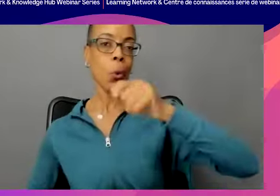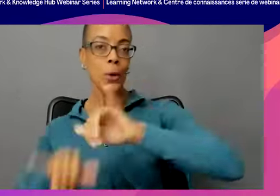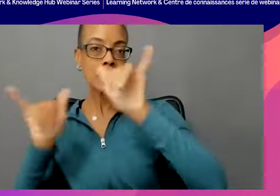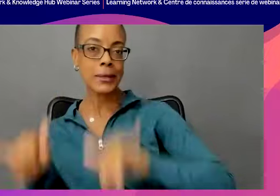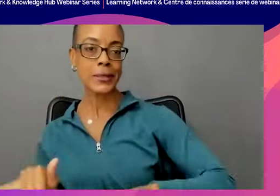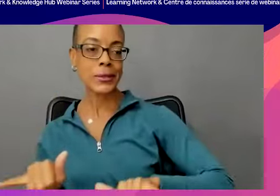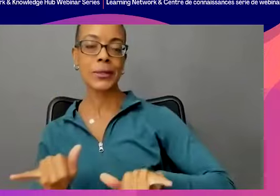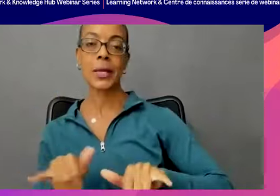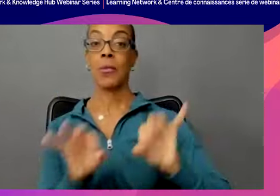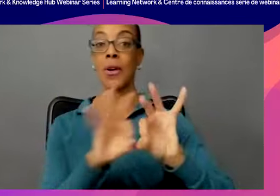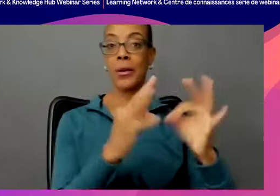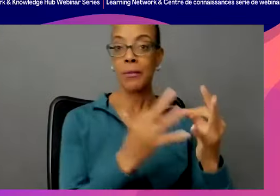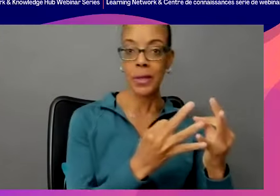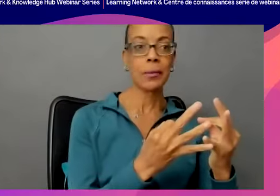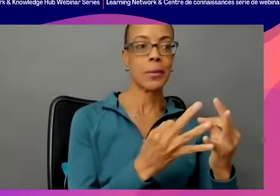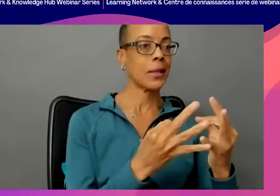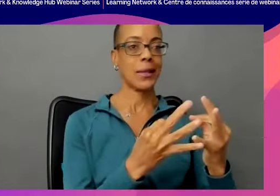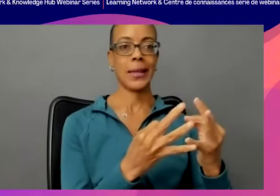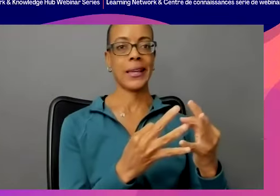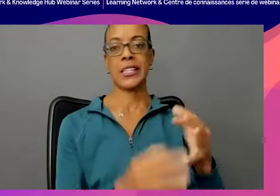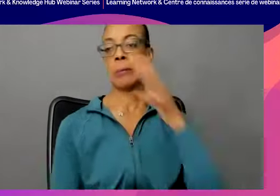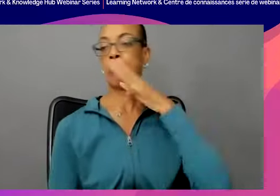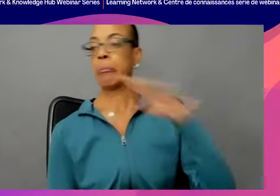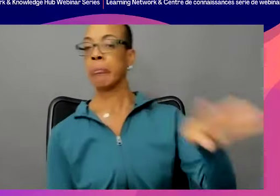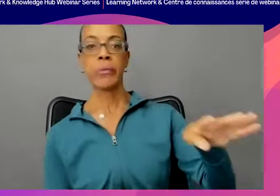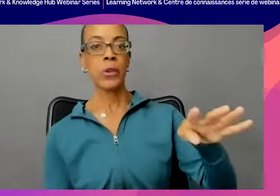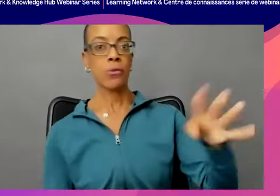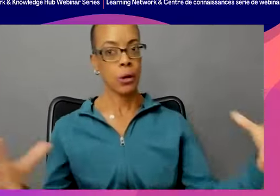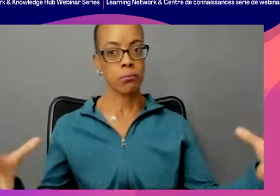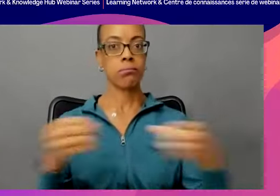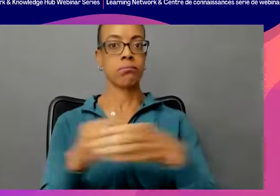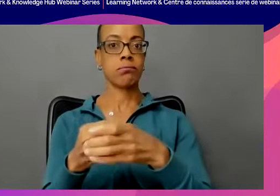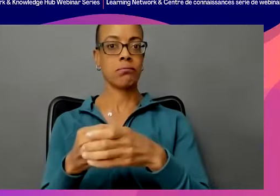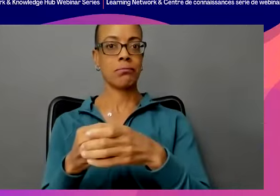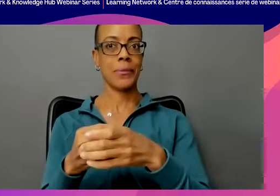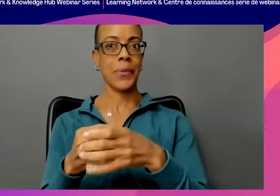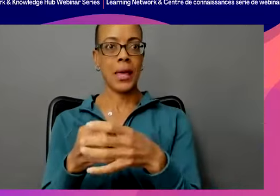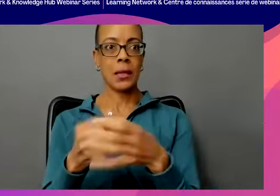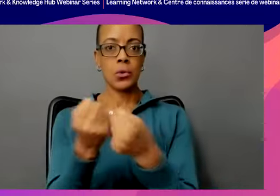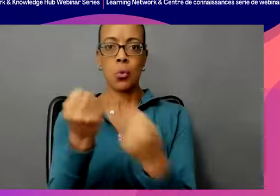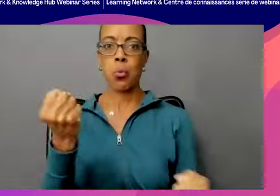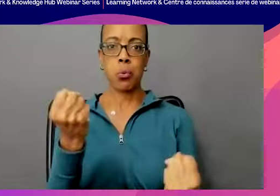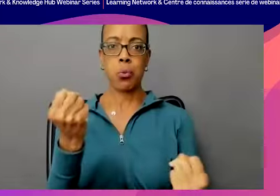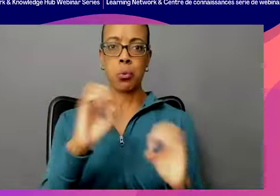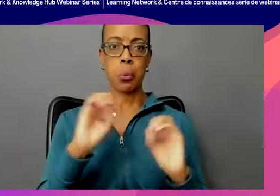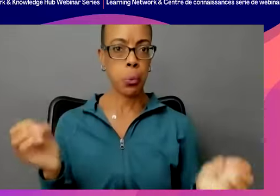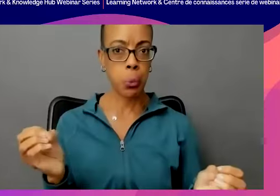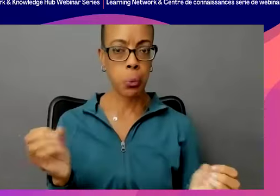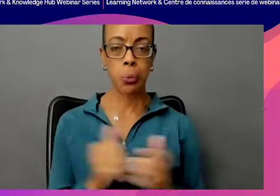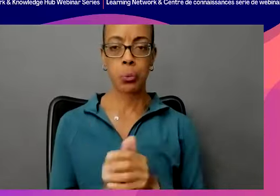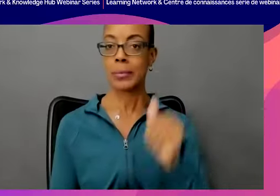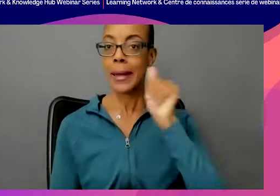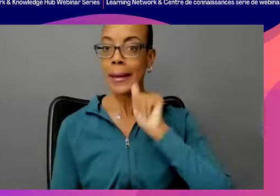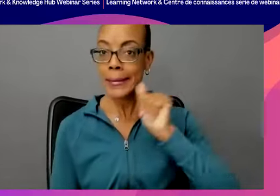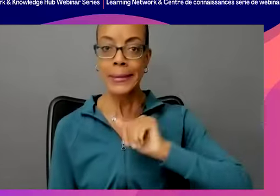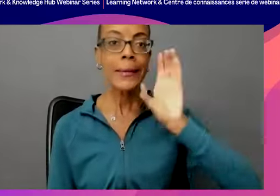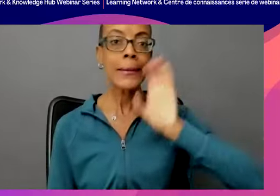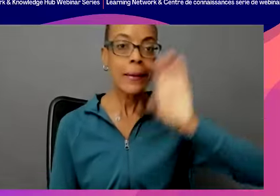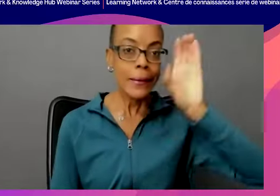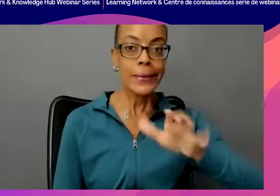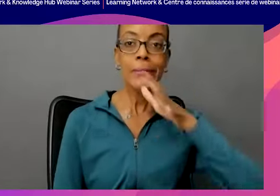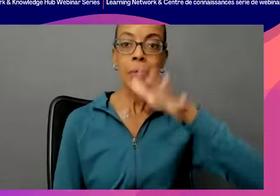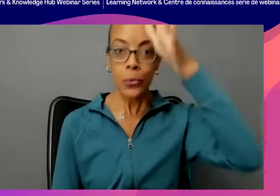family is not considered for unification by the system, then visitations are not supported. That means aunties, cousins, grandparents, and